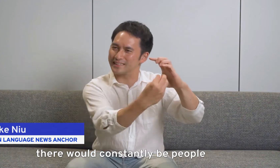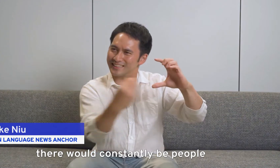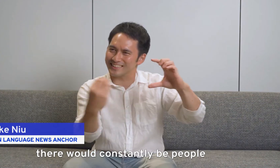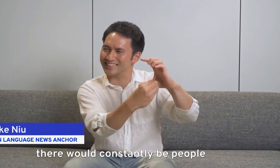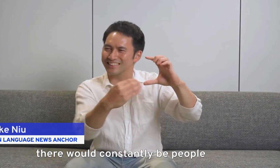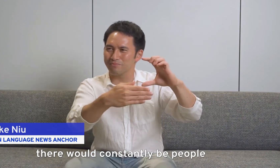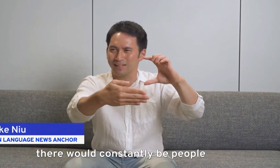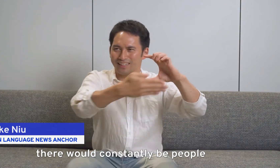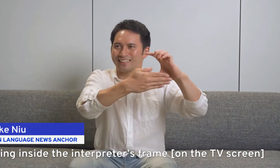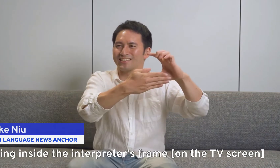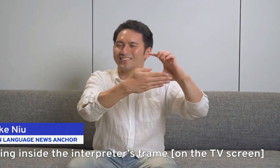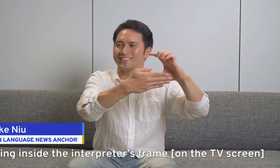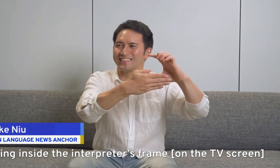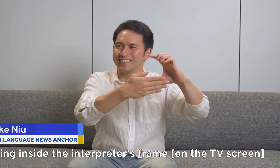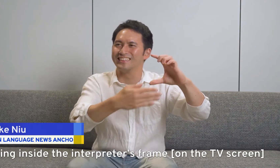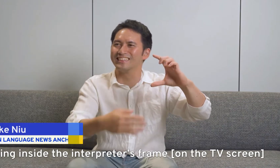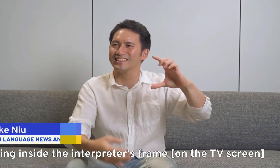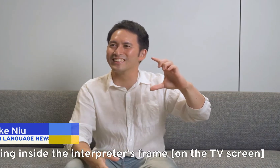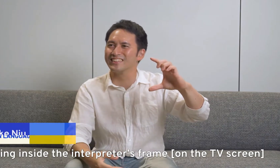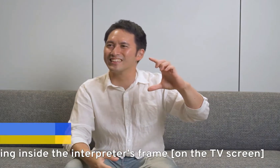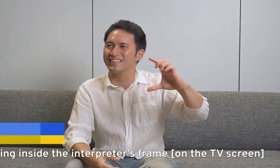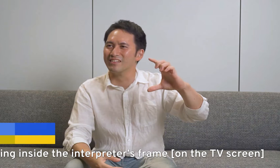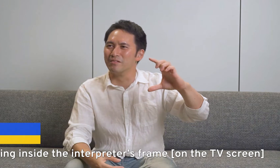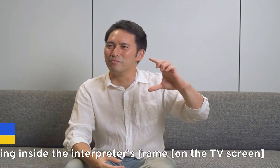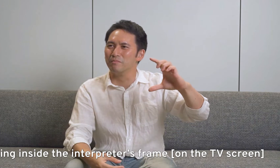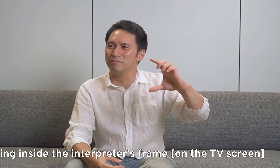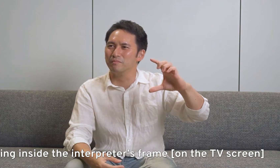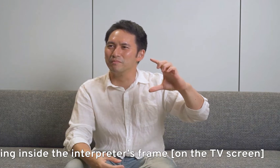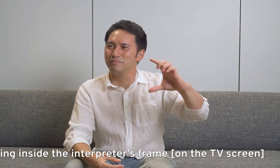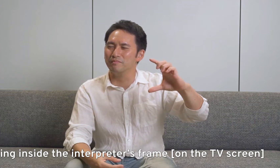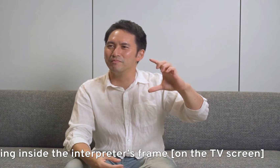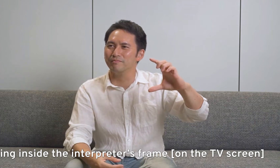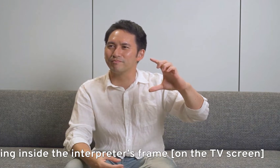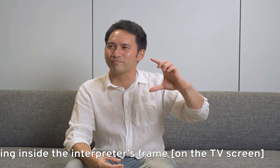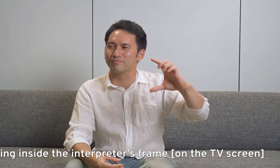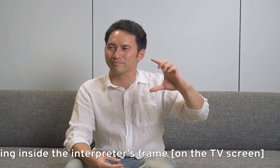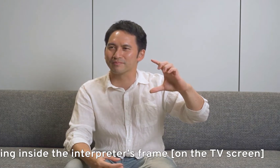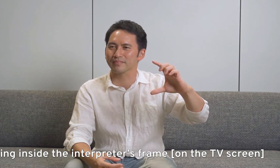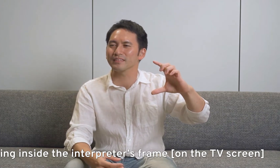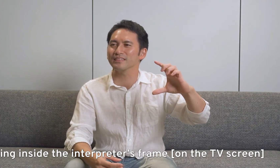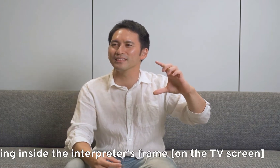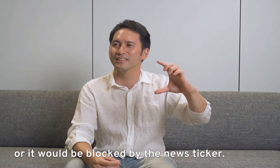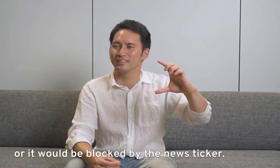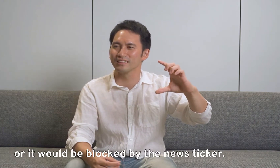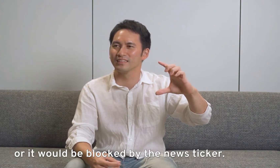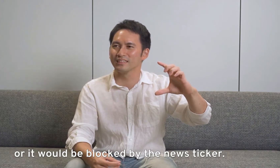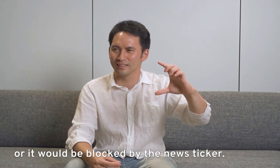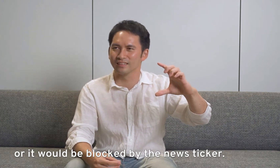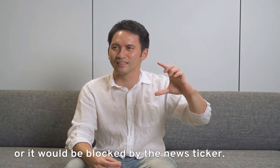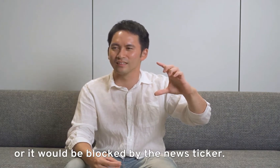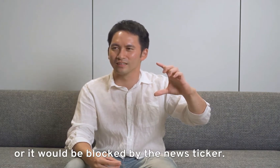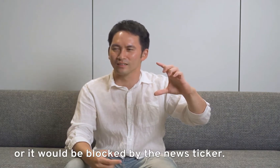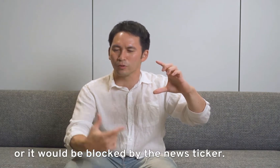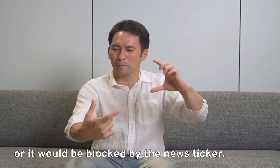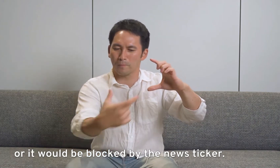be people passing inside the interpreter's frame on the TV screen, or it would be blocked by the news